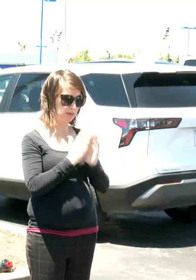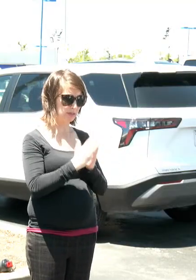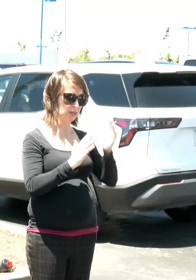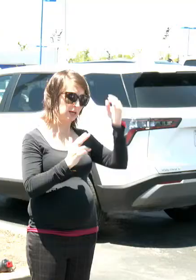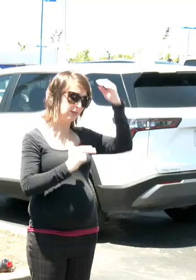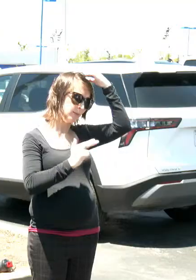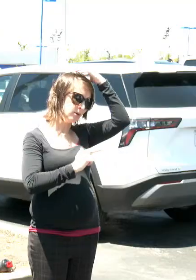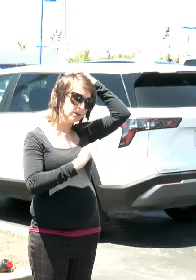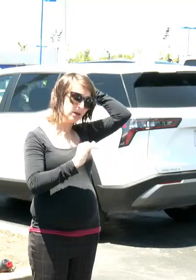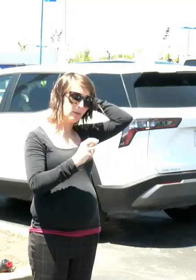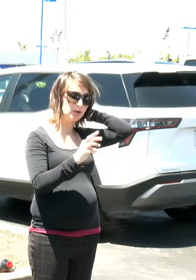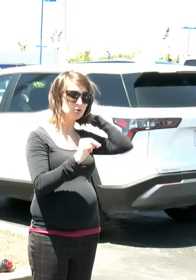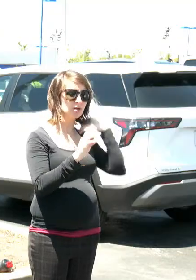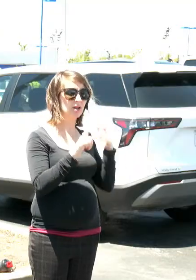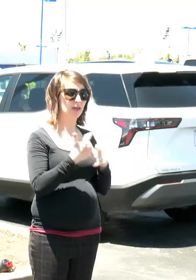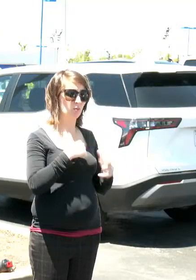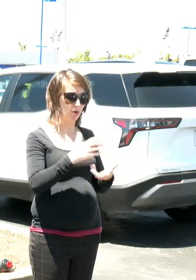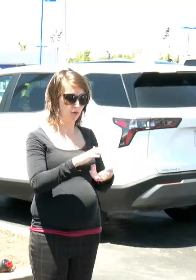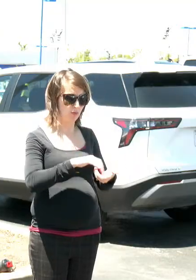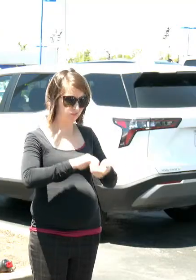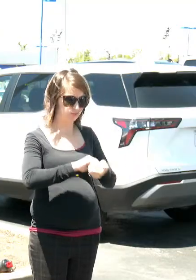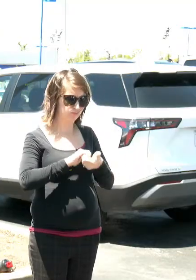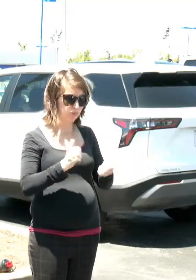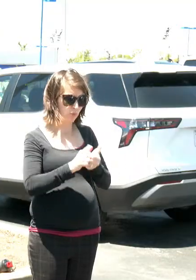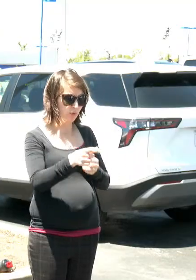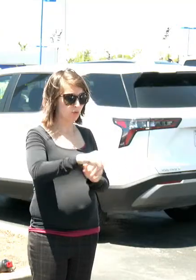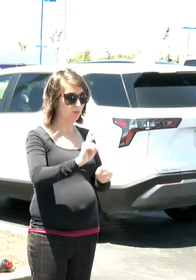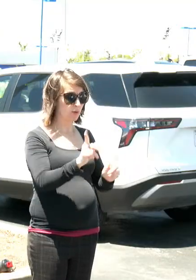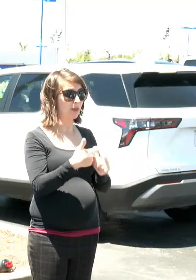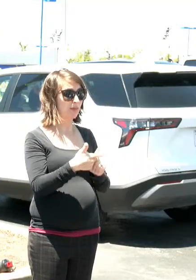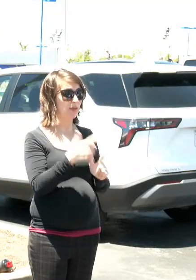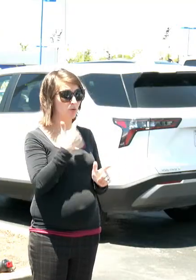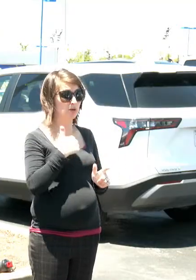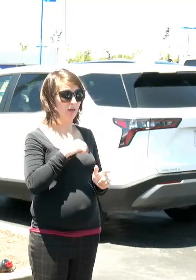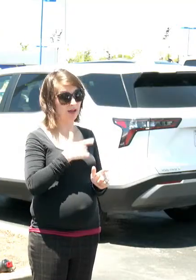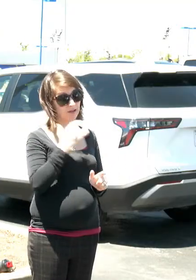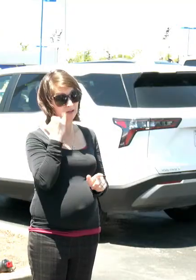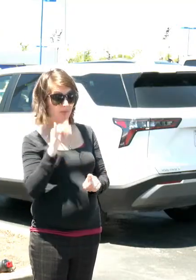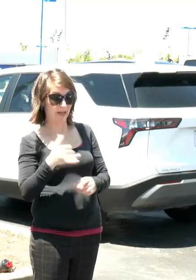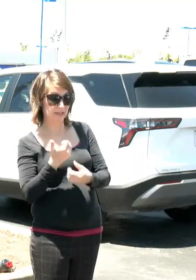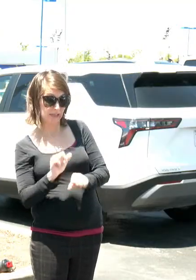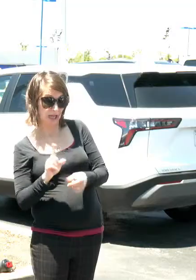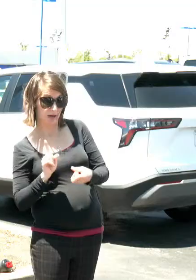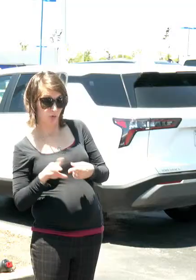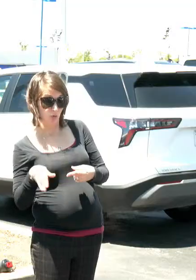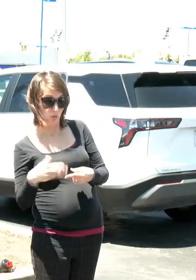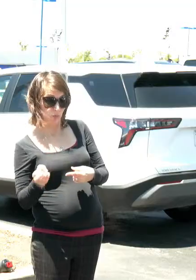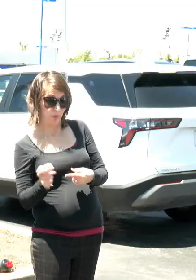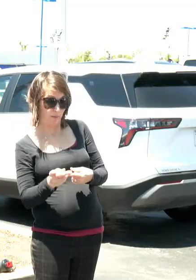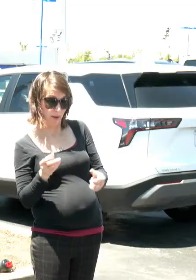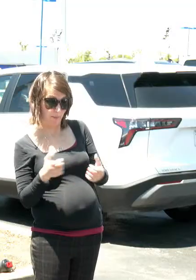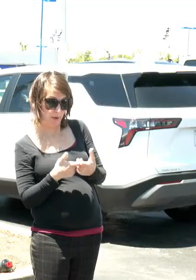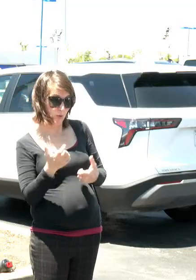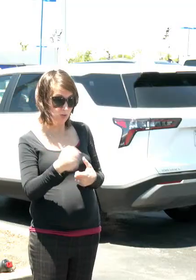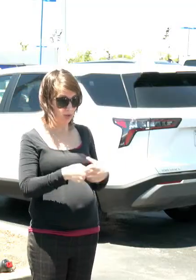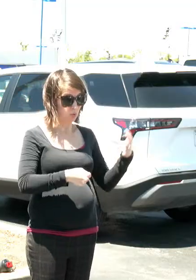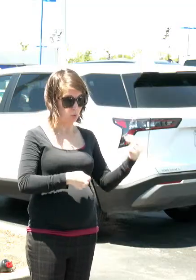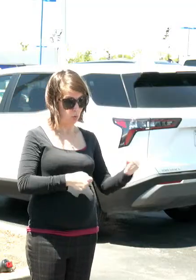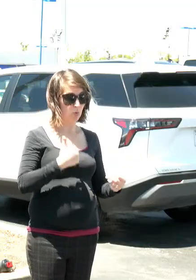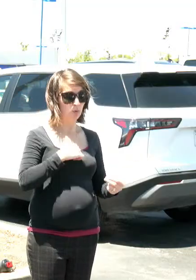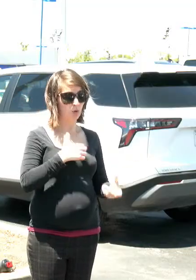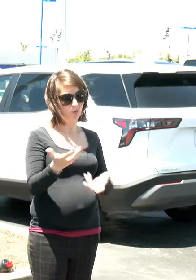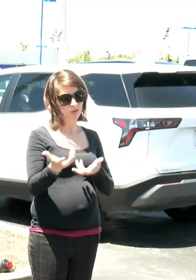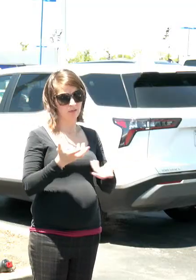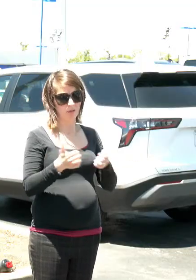with them, and they're giving us direction on what is safe to restore. And so we'll continue to work with them. That's kind of a